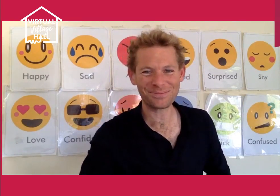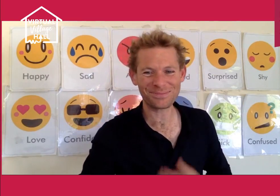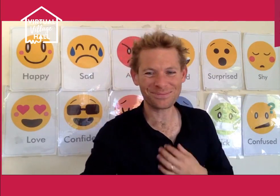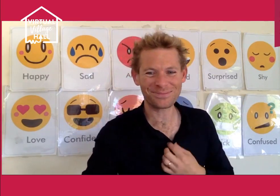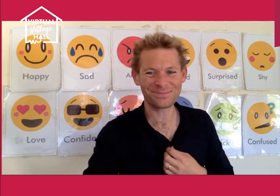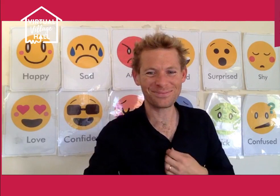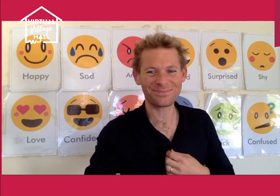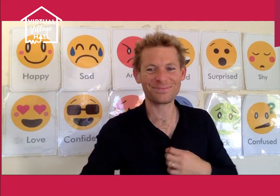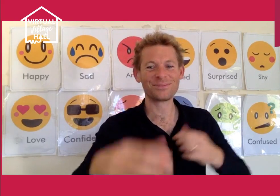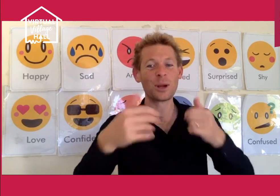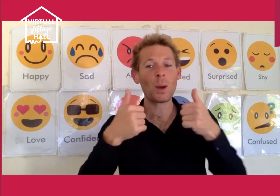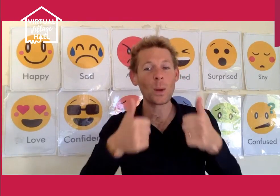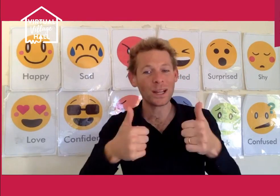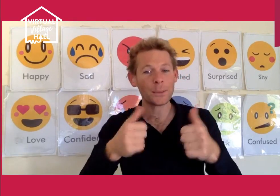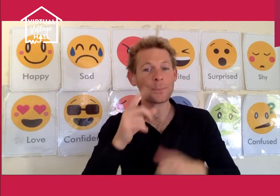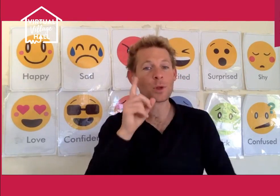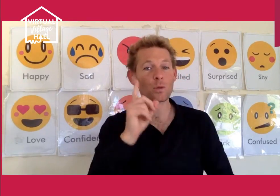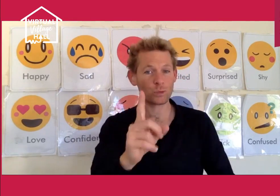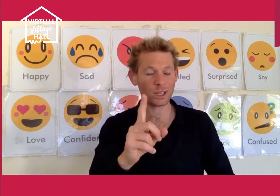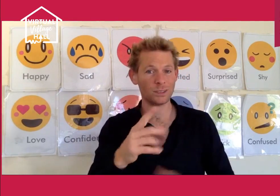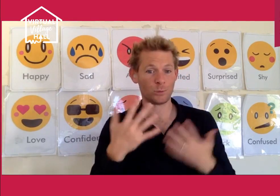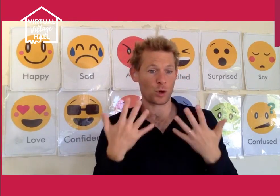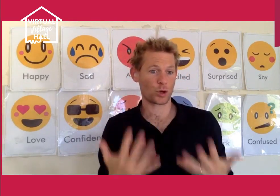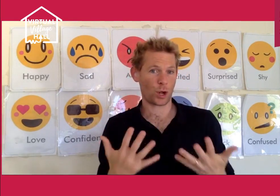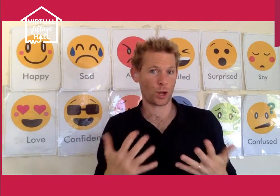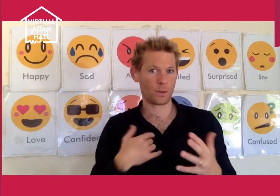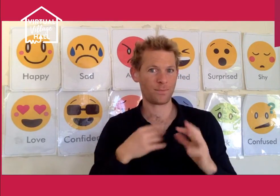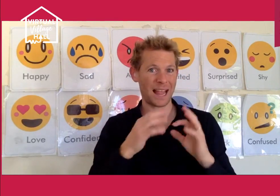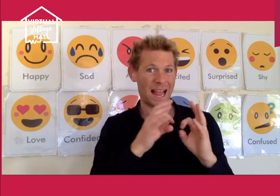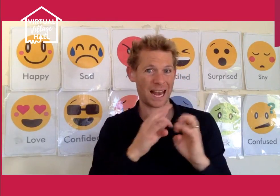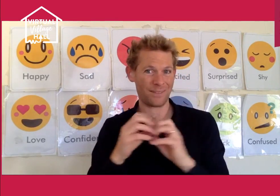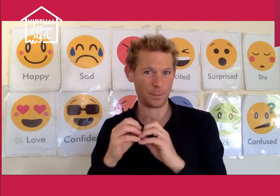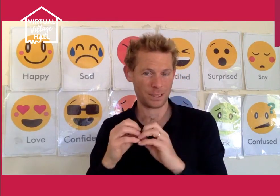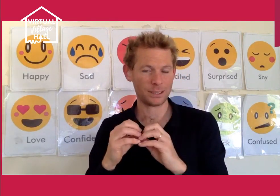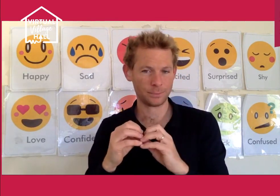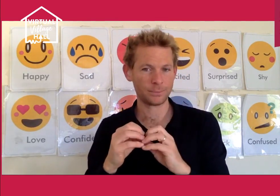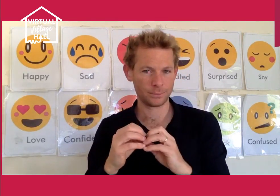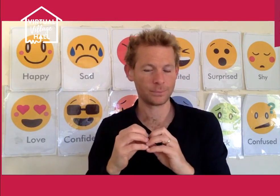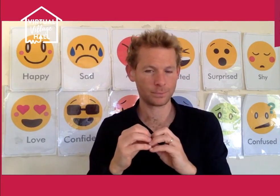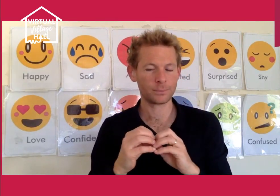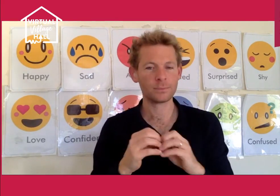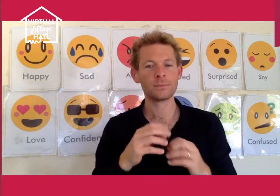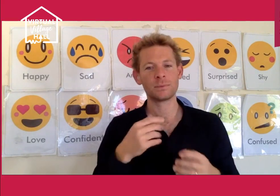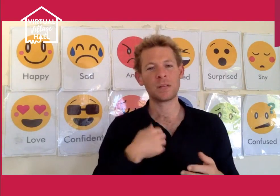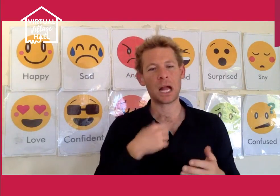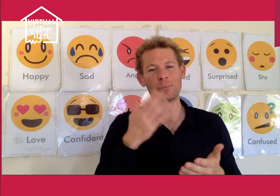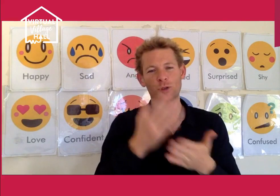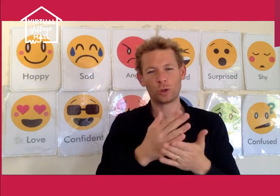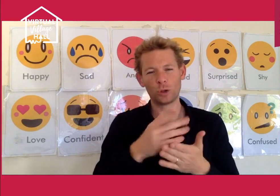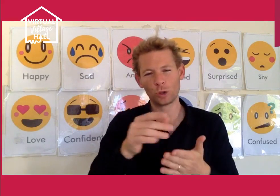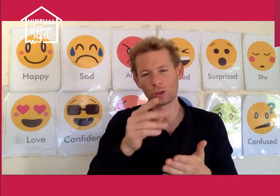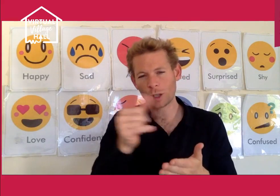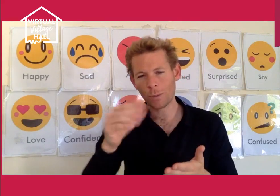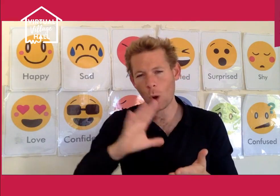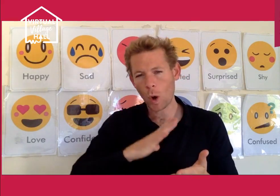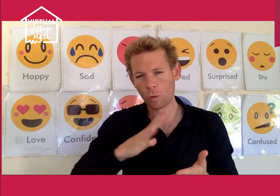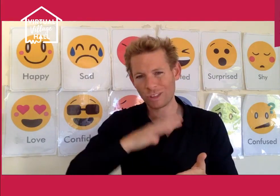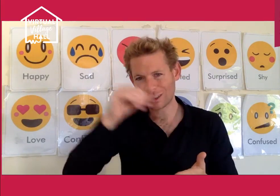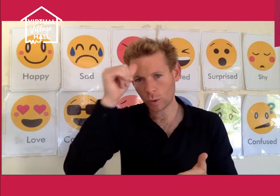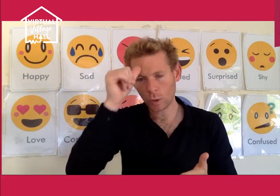won't like me for the rest of it. Well, no, let's not do that. Anyway, today we'll start with the alphabet. All right, so I'm